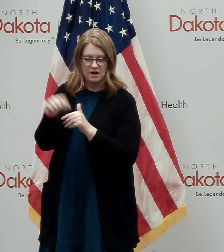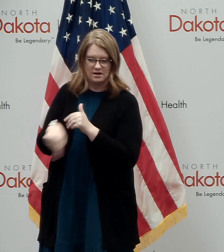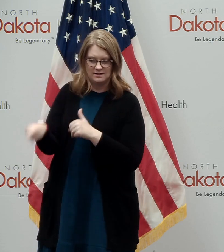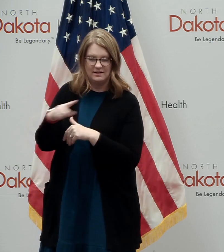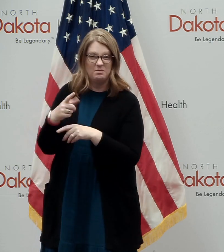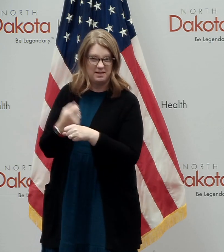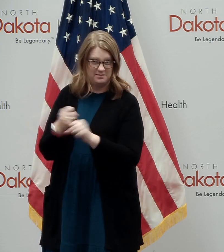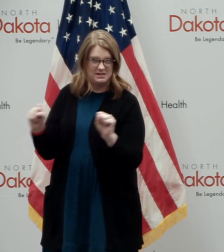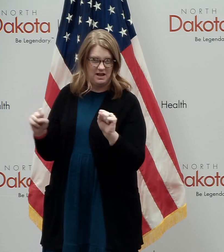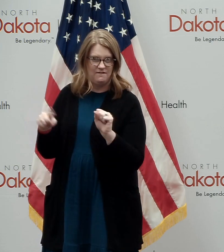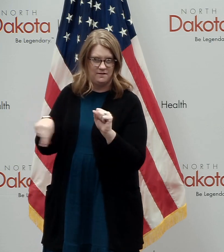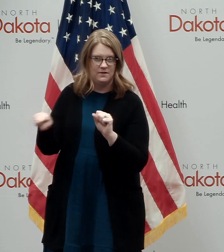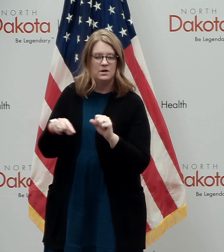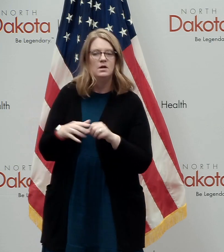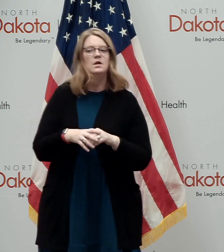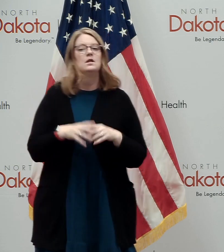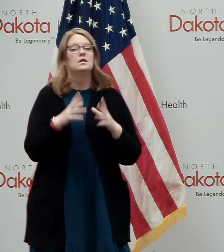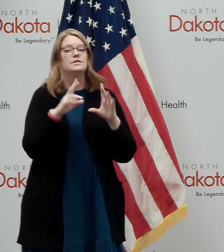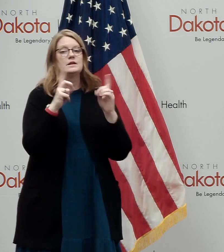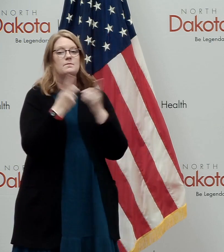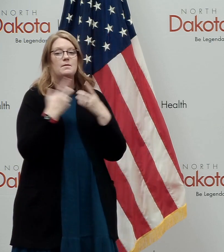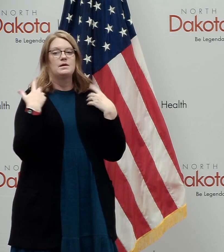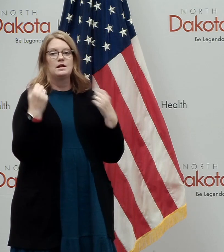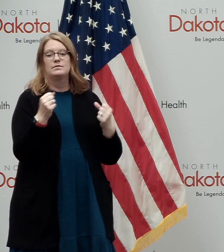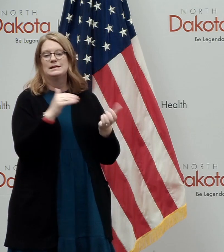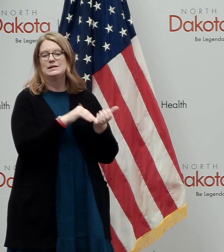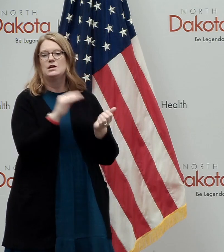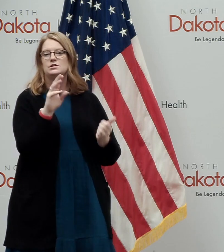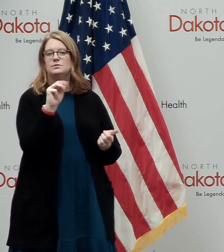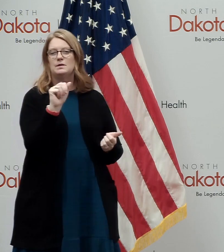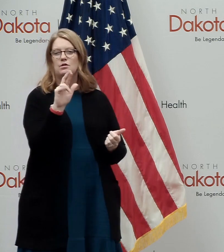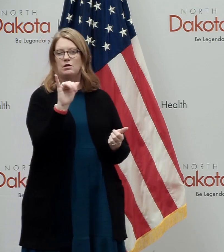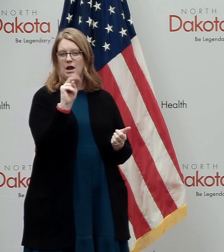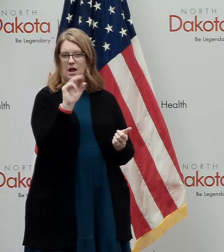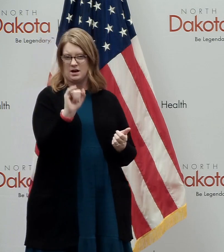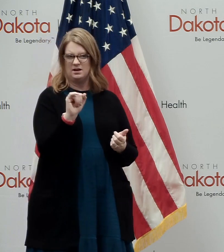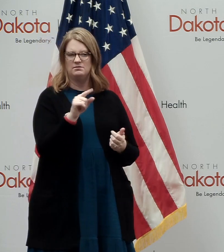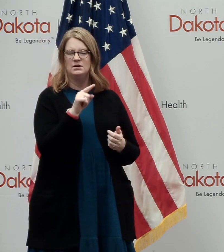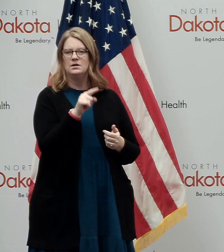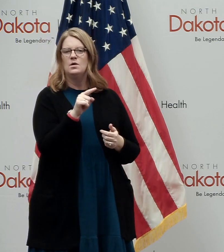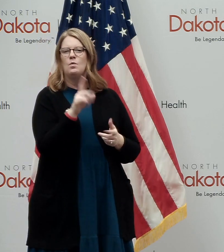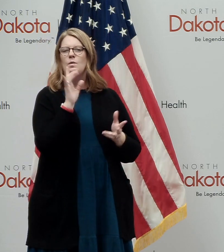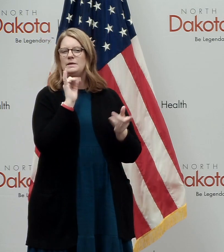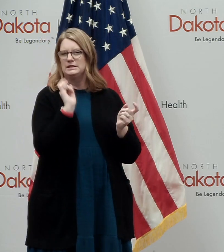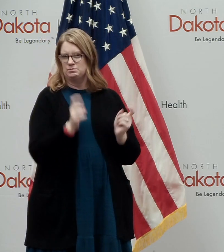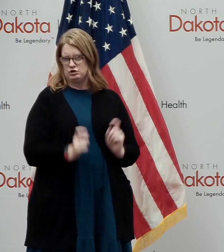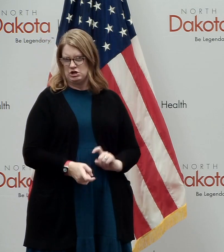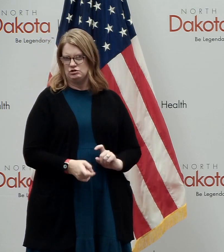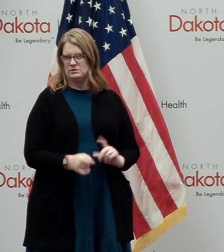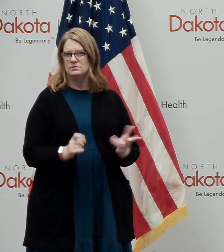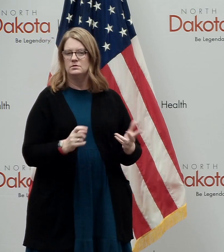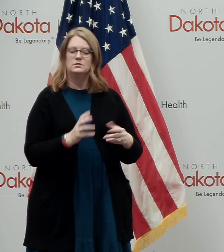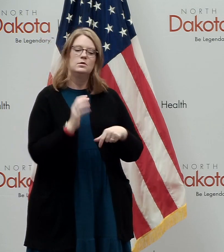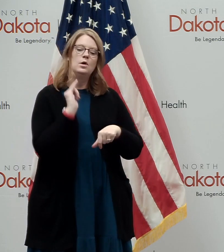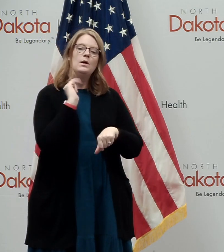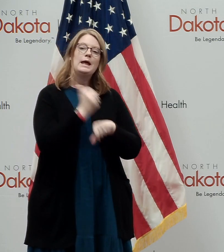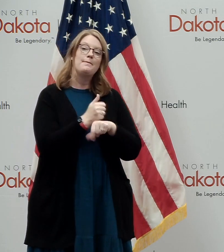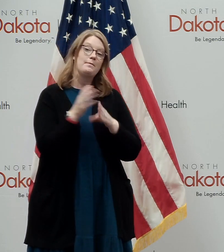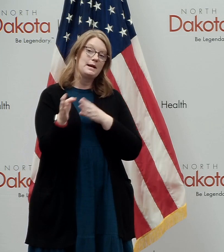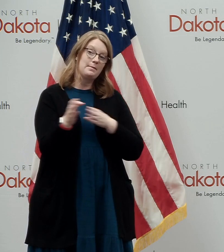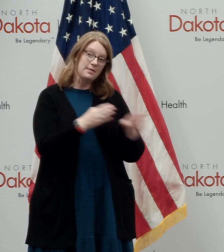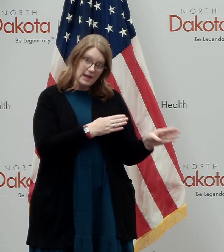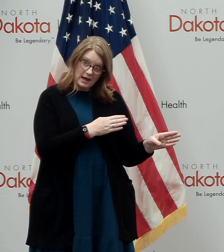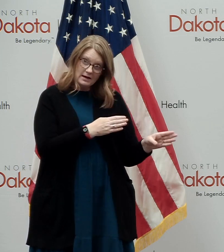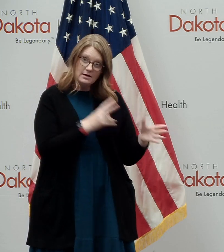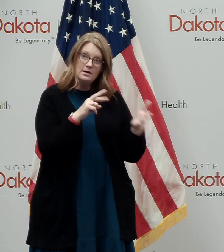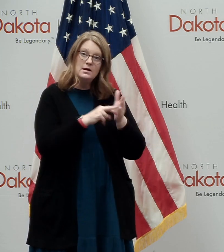Department of Health is also, again, under Dr. Mariani, making some changes. We're moving to implement a plan which will allow us